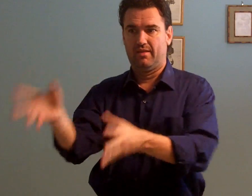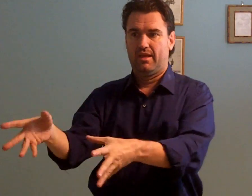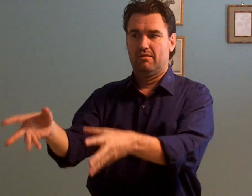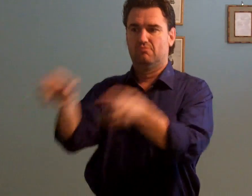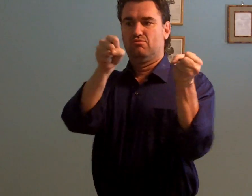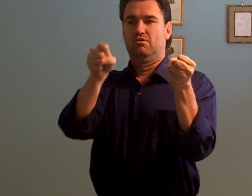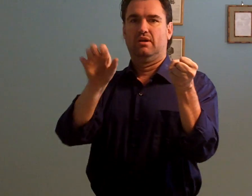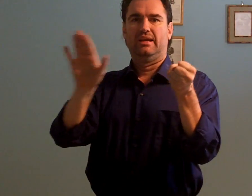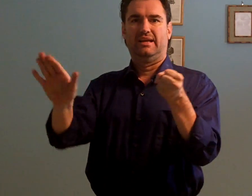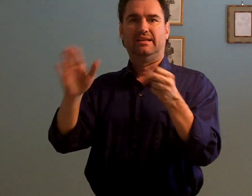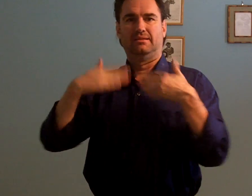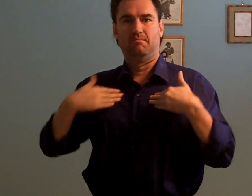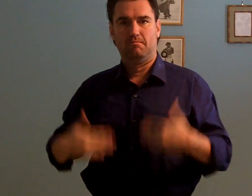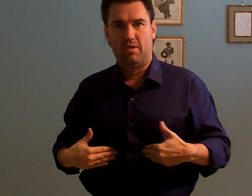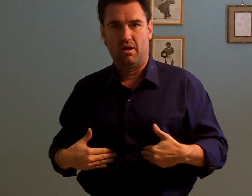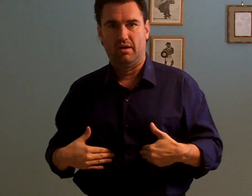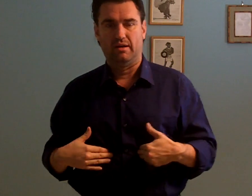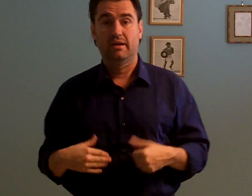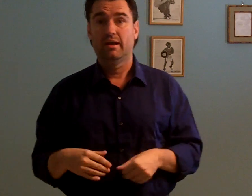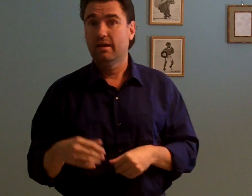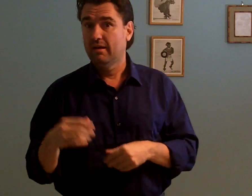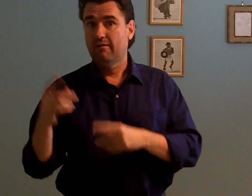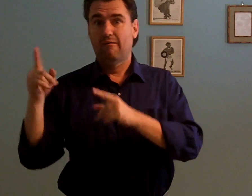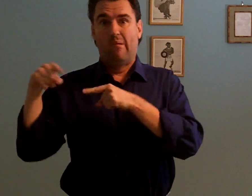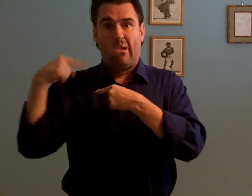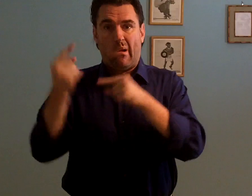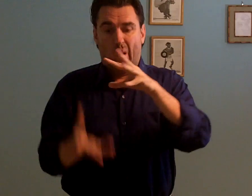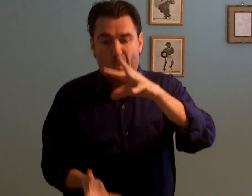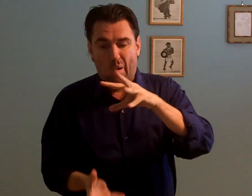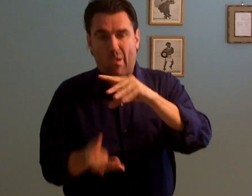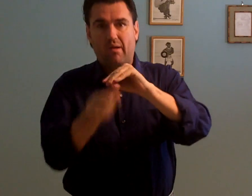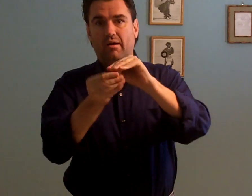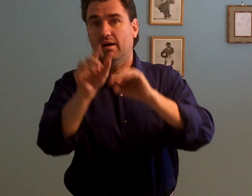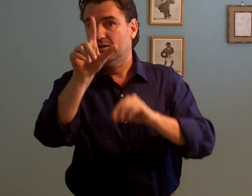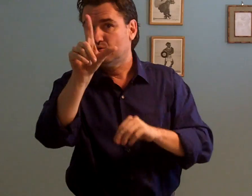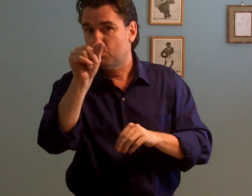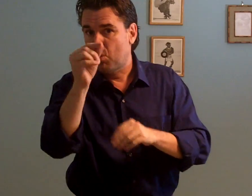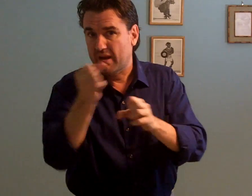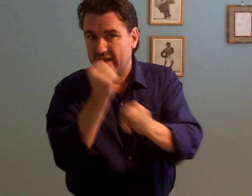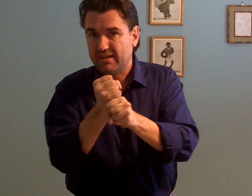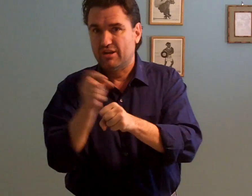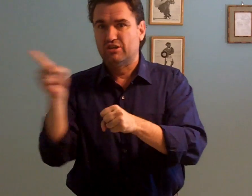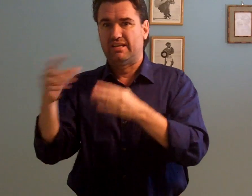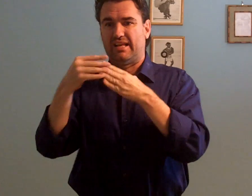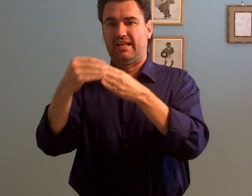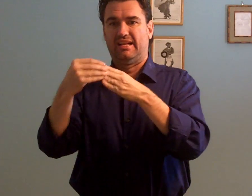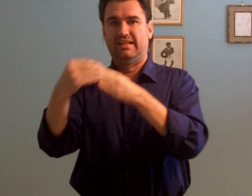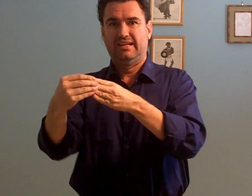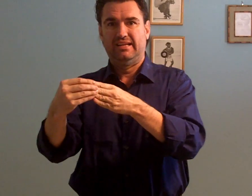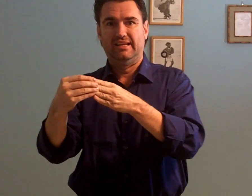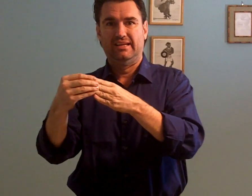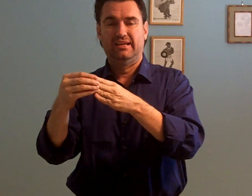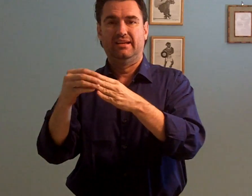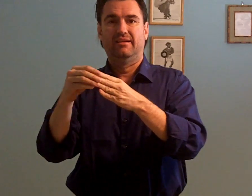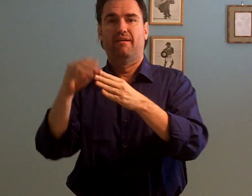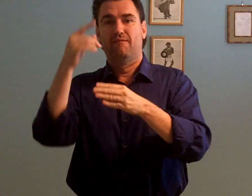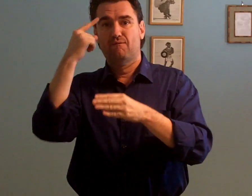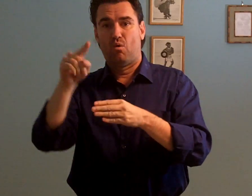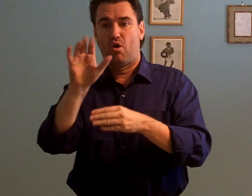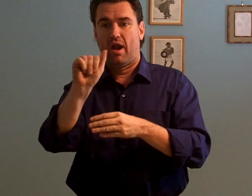has been Al-Qaeda's leader and symbol, and has continued to plot attacks against our country and our friends and allies. The death